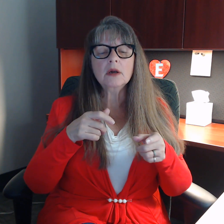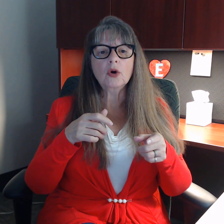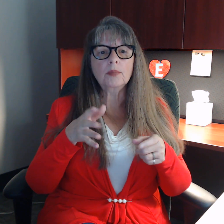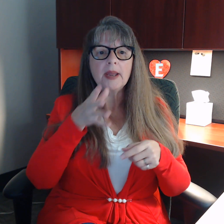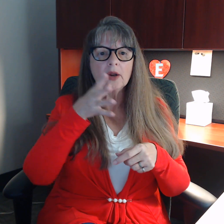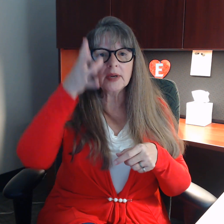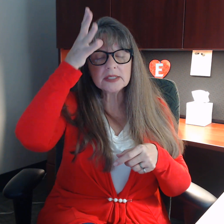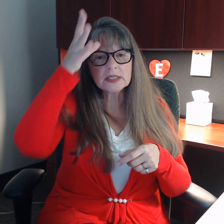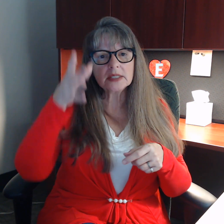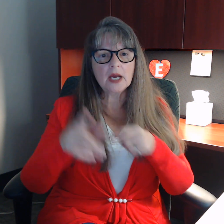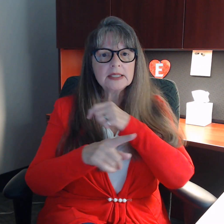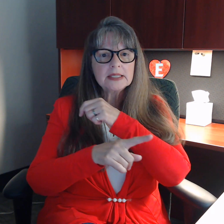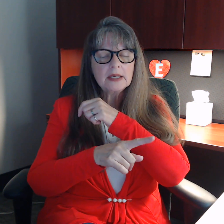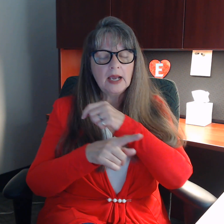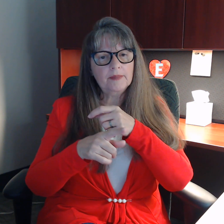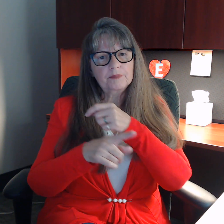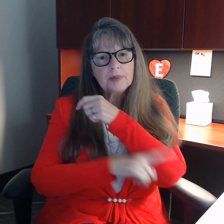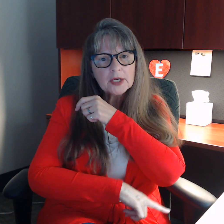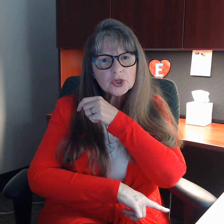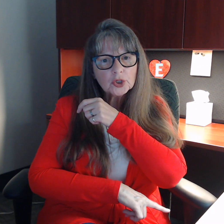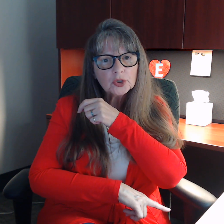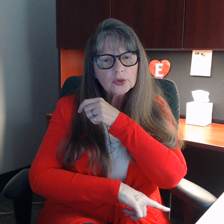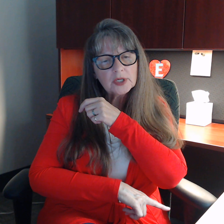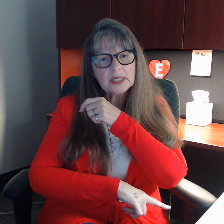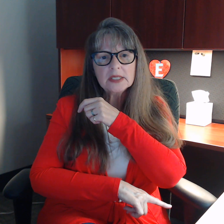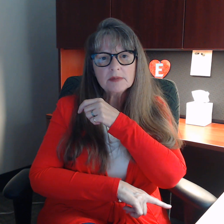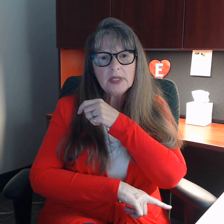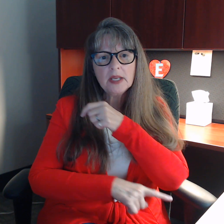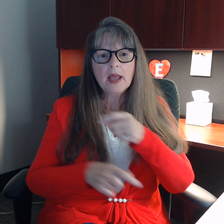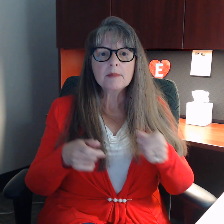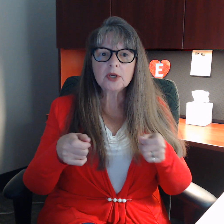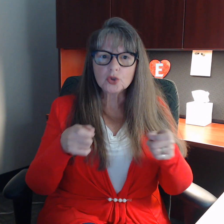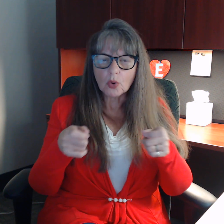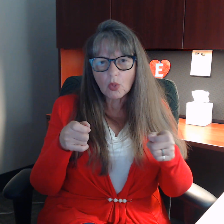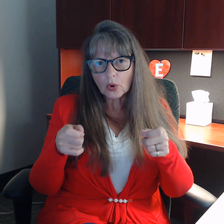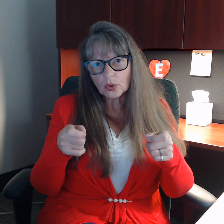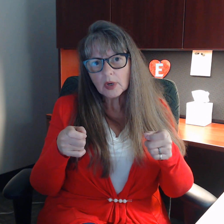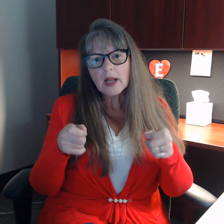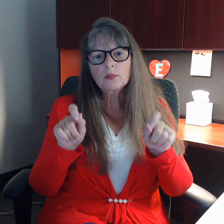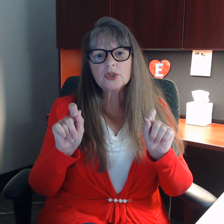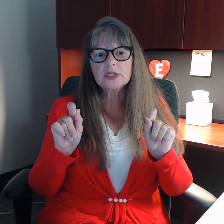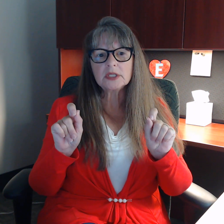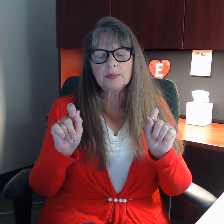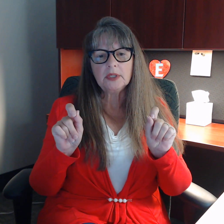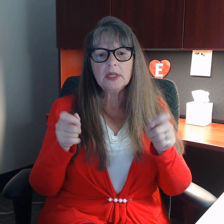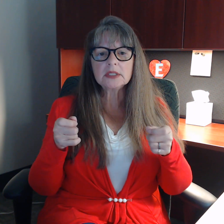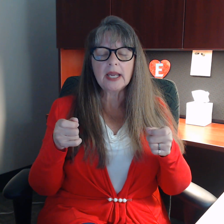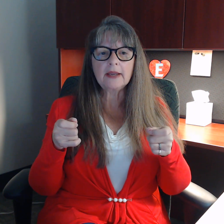her parents did not punish her, you could say discipline, but control her, which discipline is like if